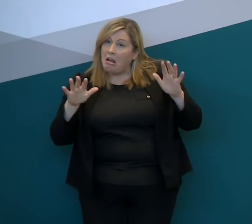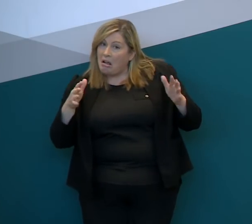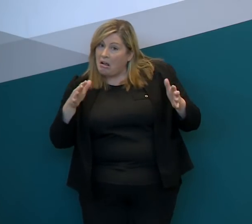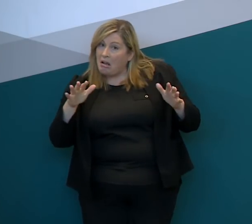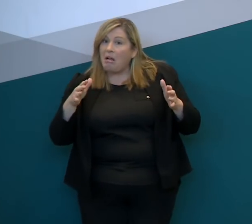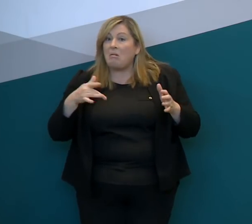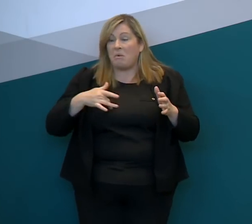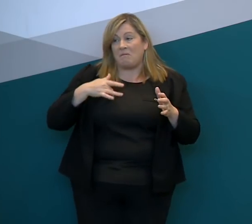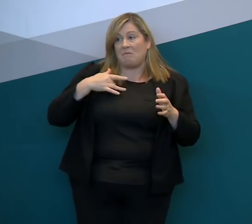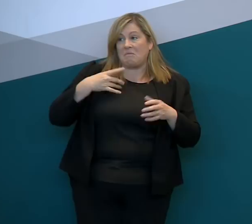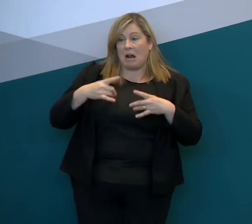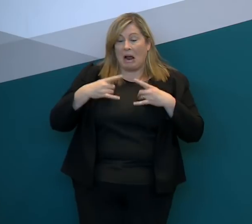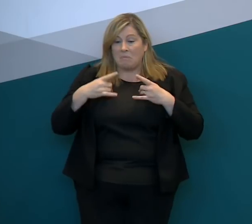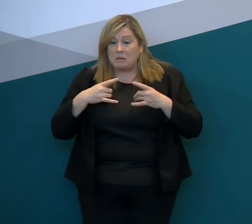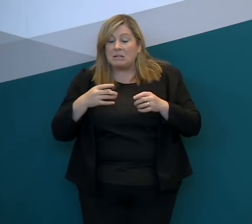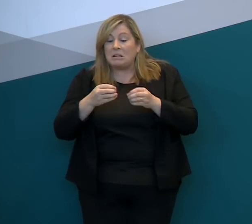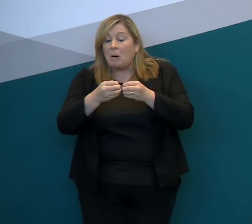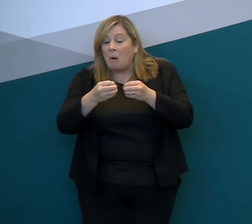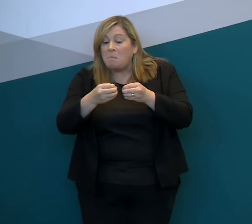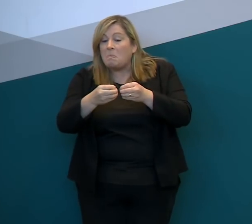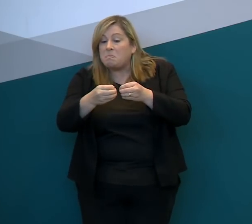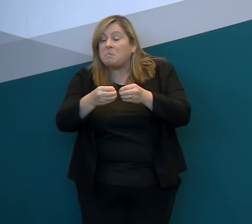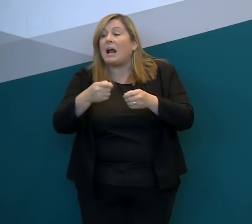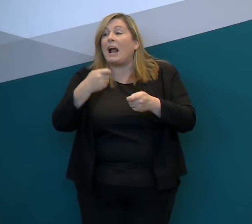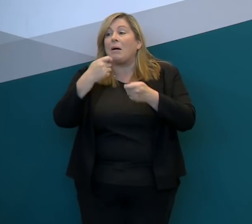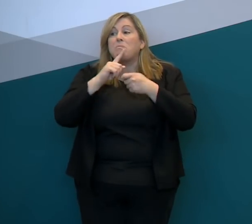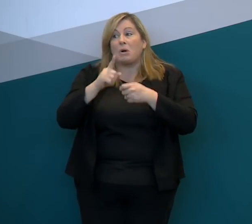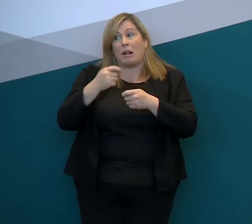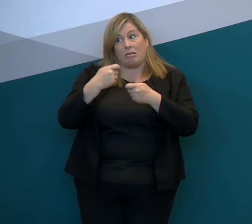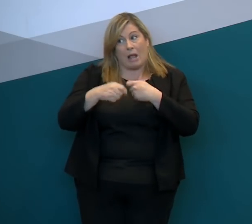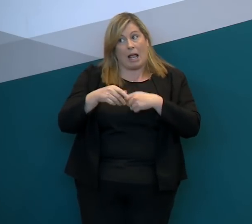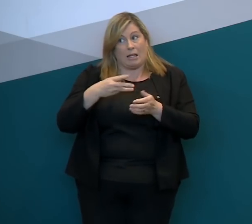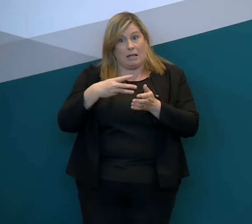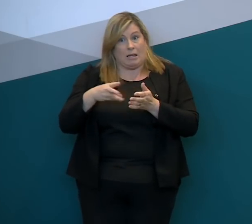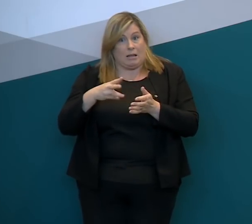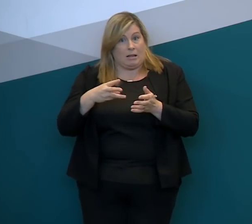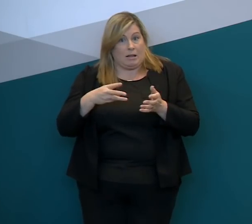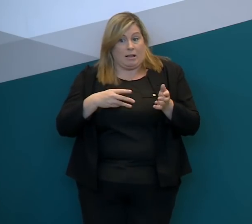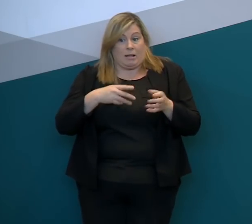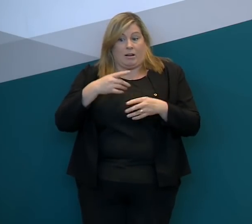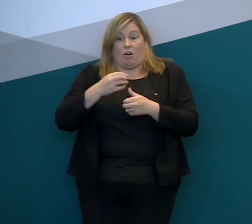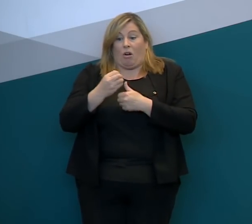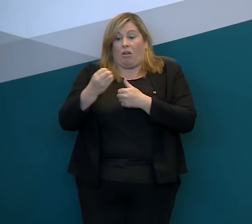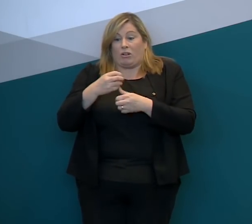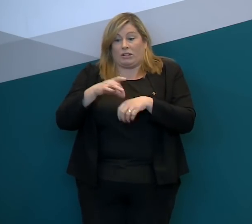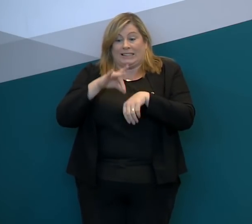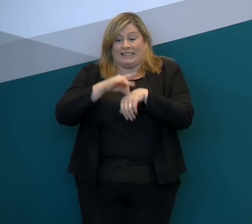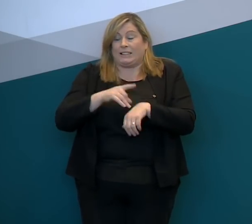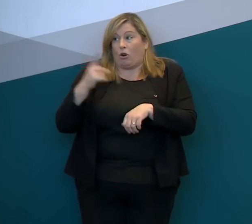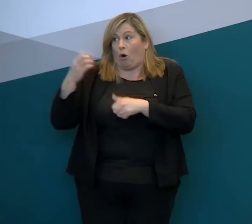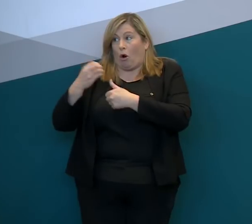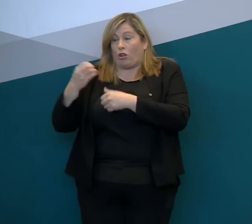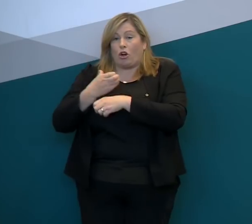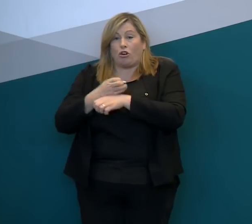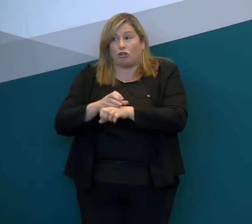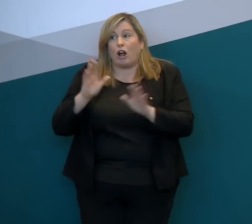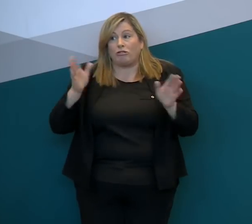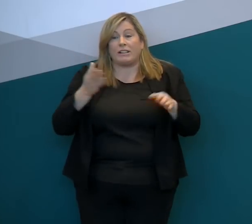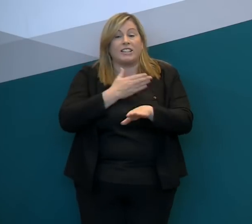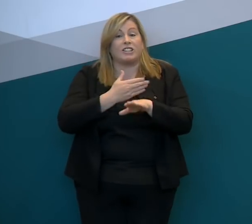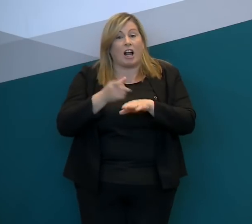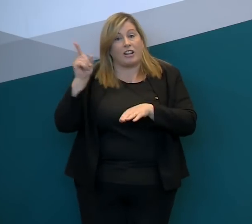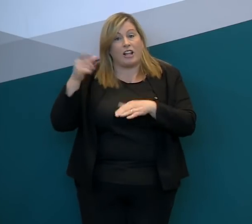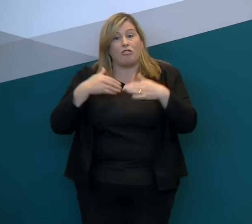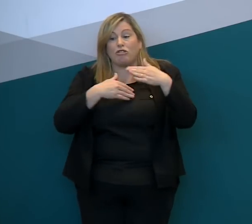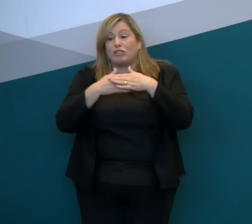in relative terms more important in terms of a source of new infection. That's the experience of many of the countries that have already introduced